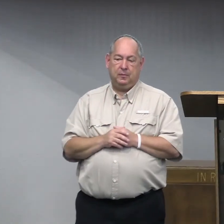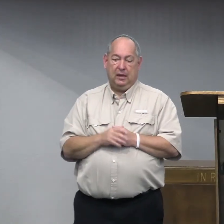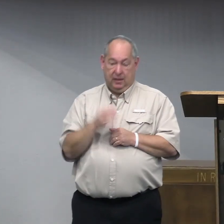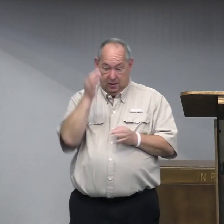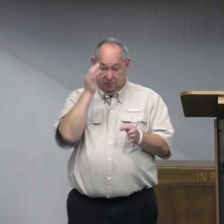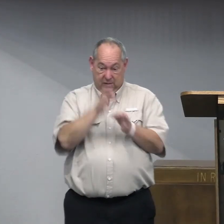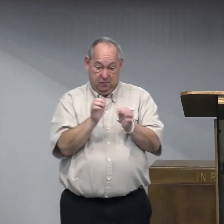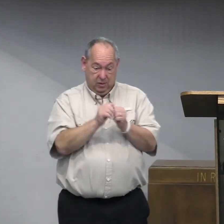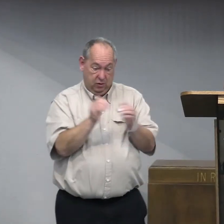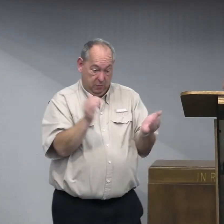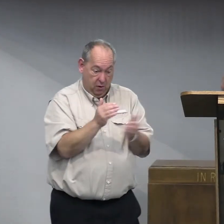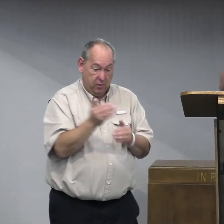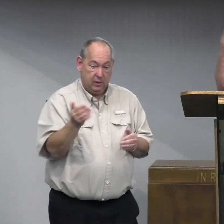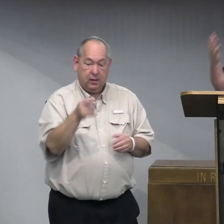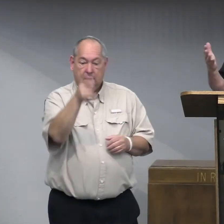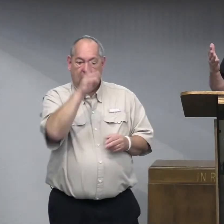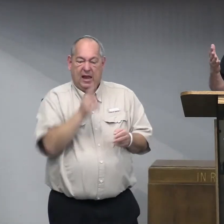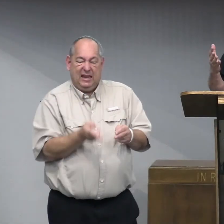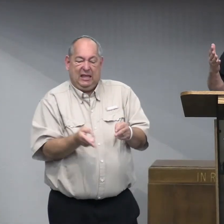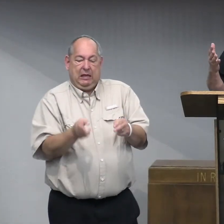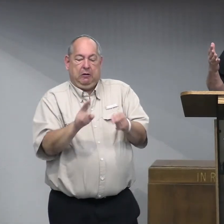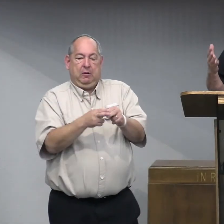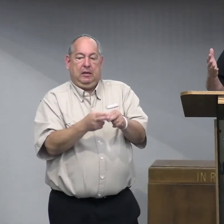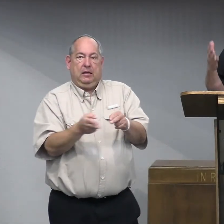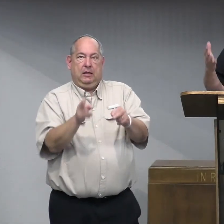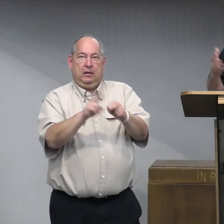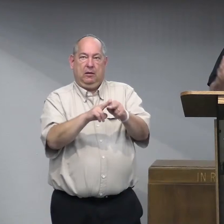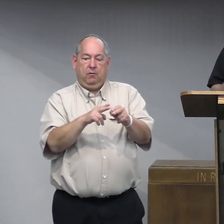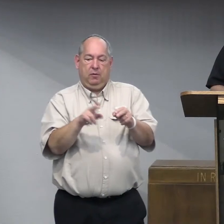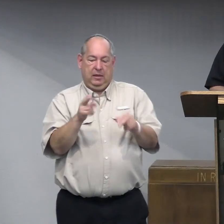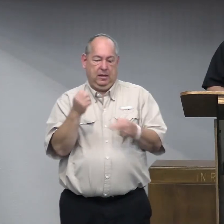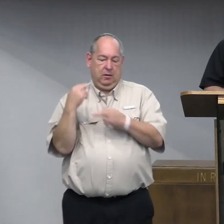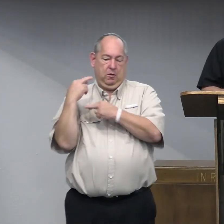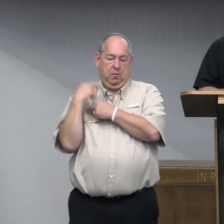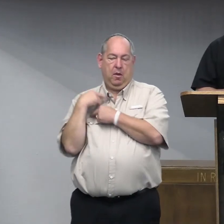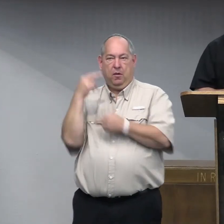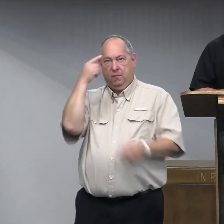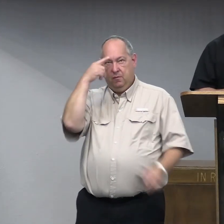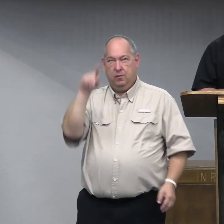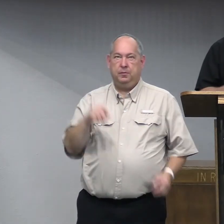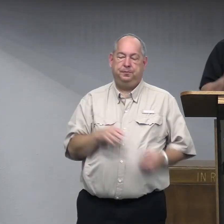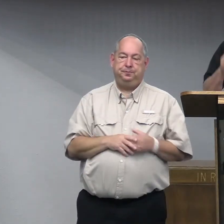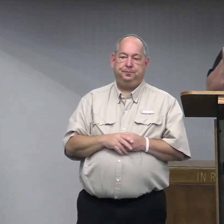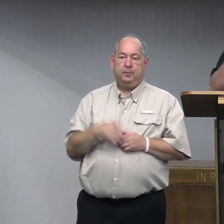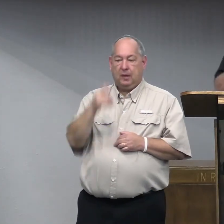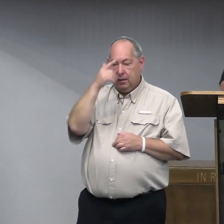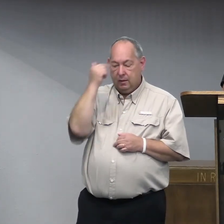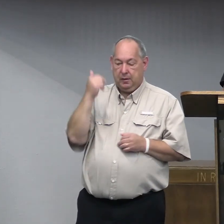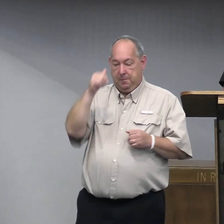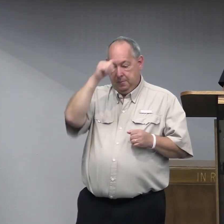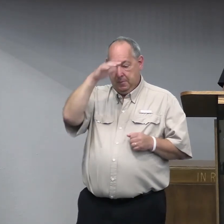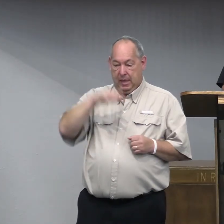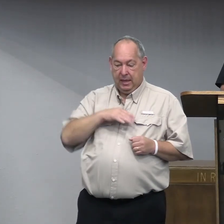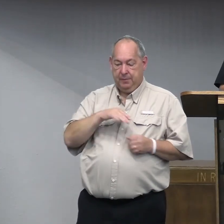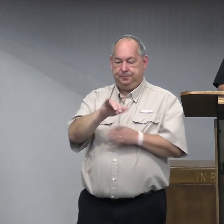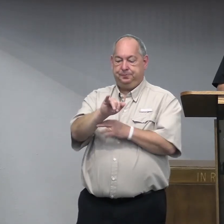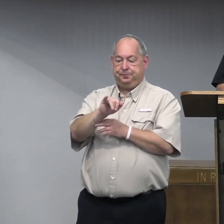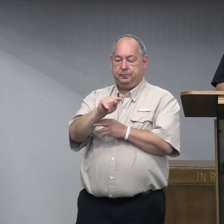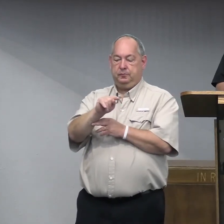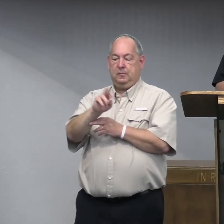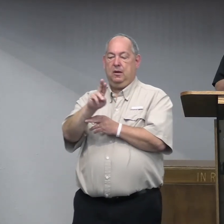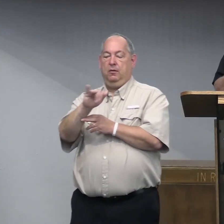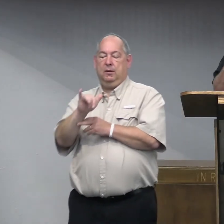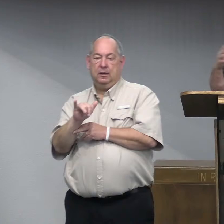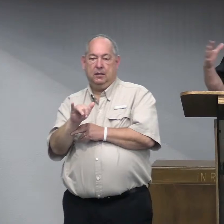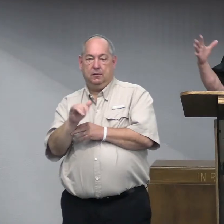things, God increased what he was responsible for. Because he was a man of integrity,